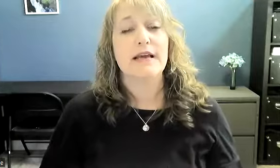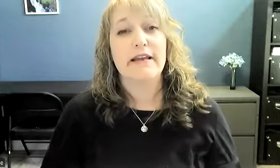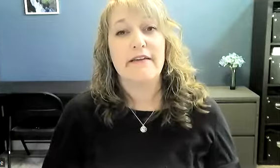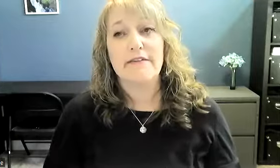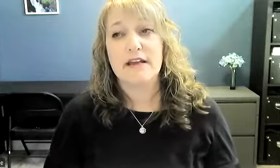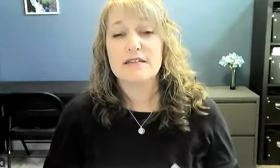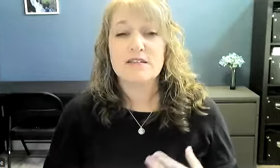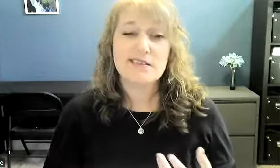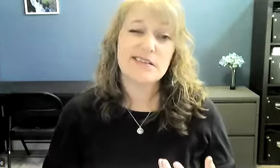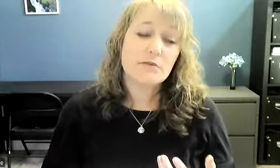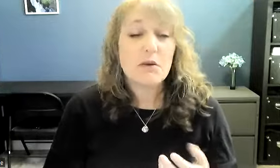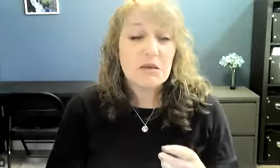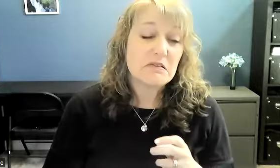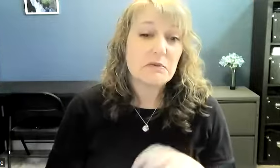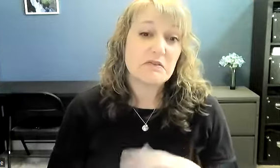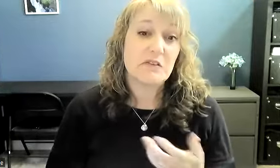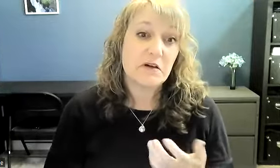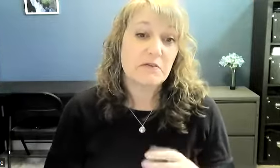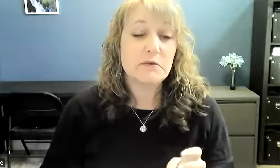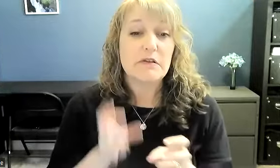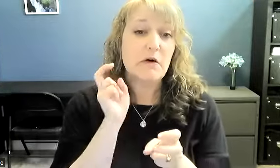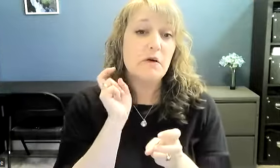And if it's just like, I mean, this was tough, it was a little hard.